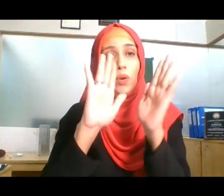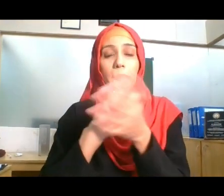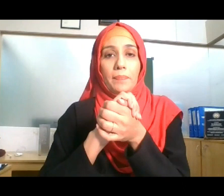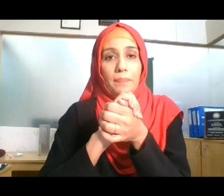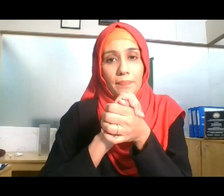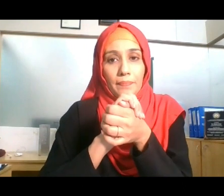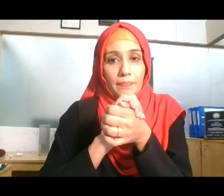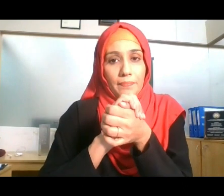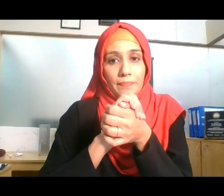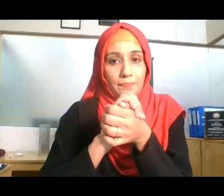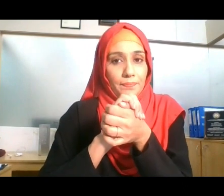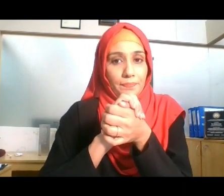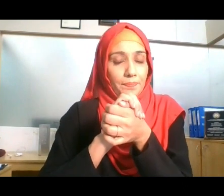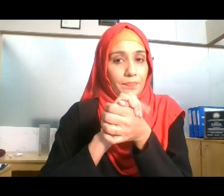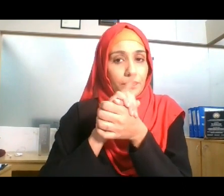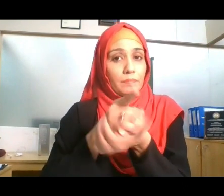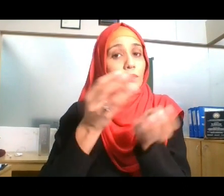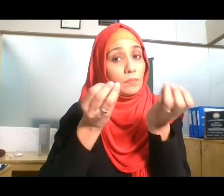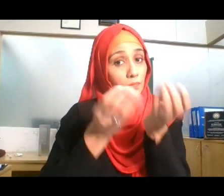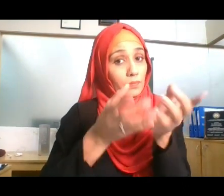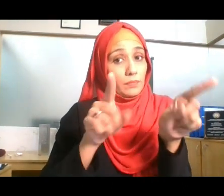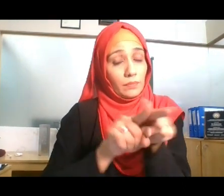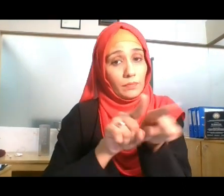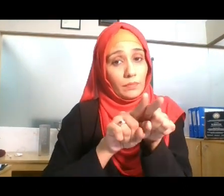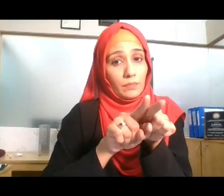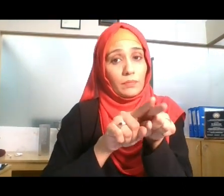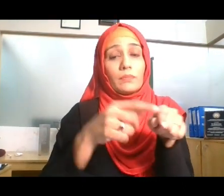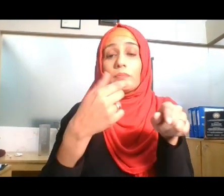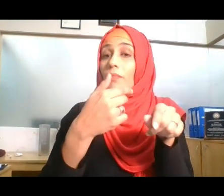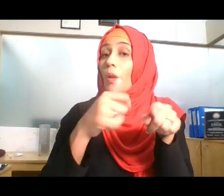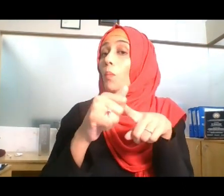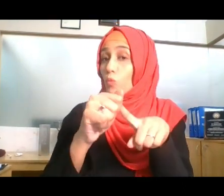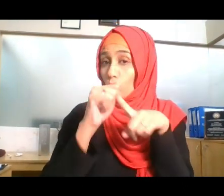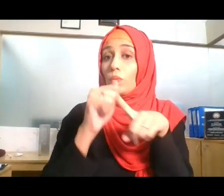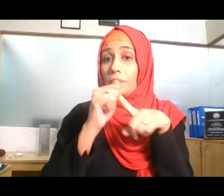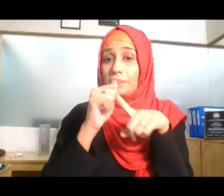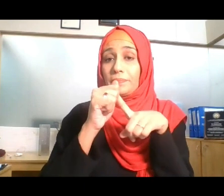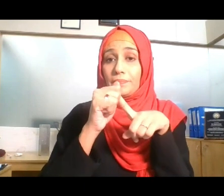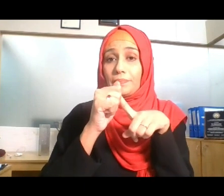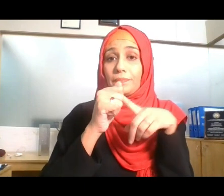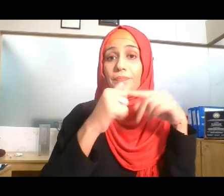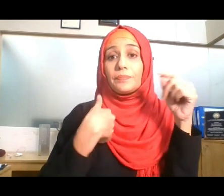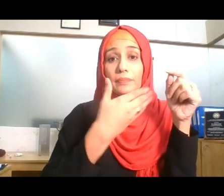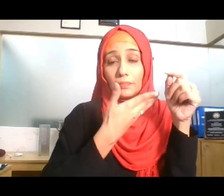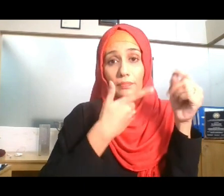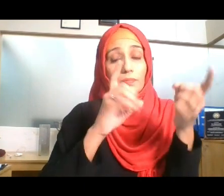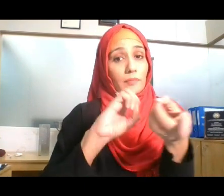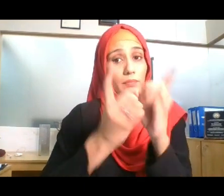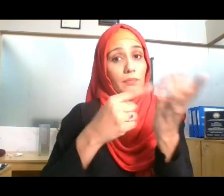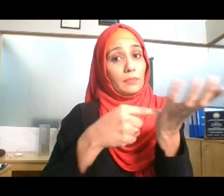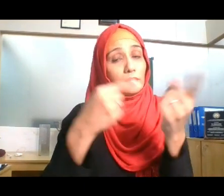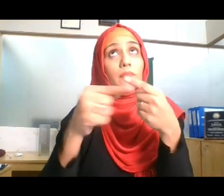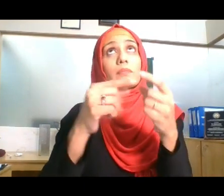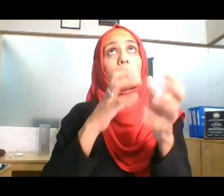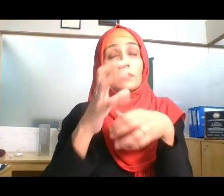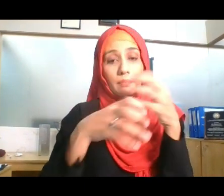This is an initiative which is very important, because if we want to make digital technologies accessible, at